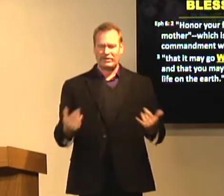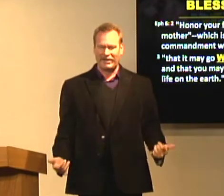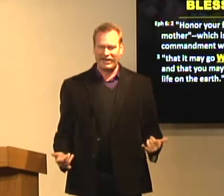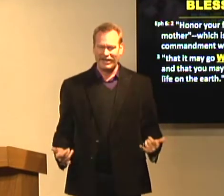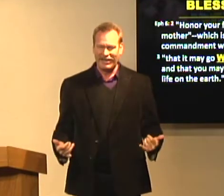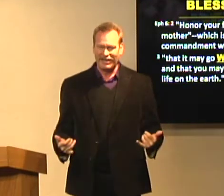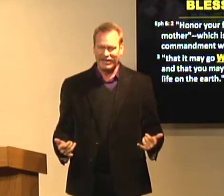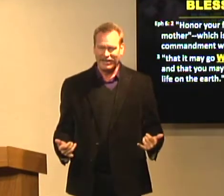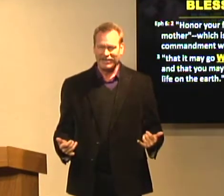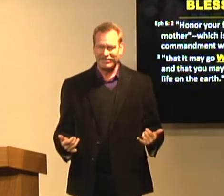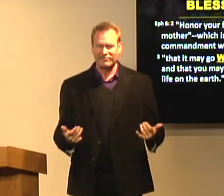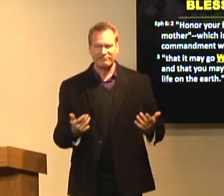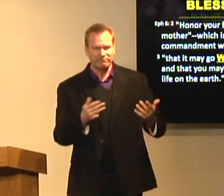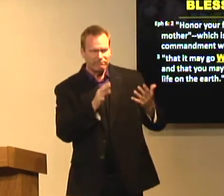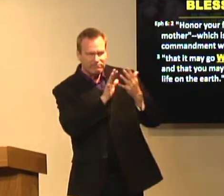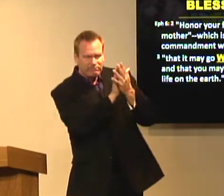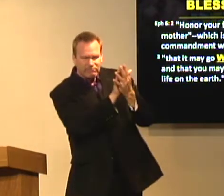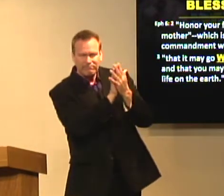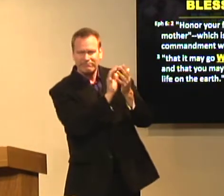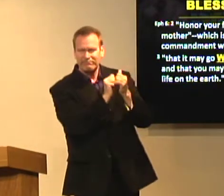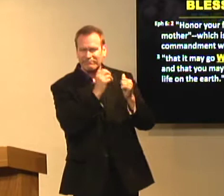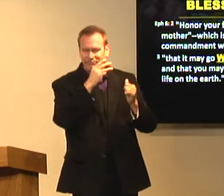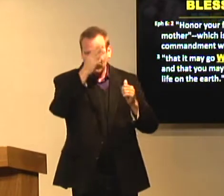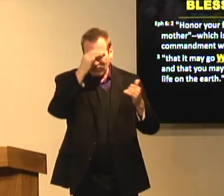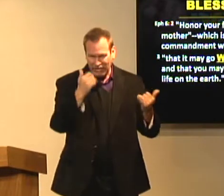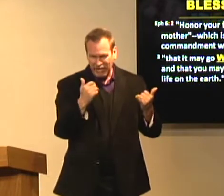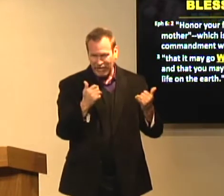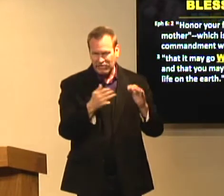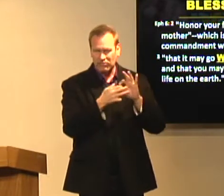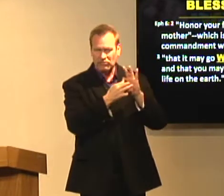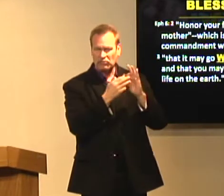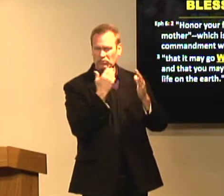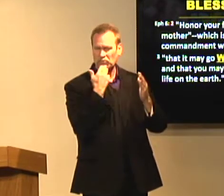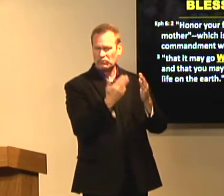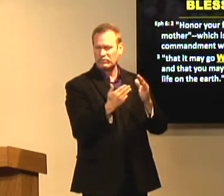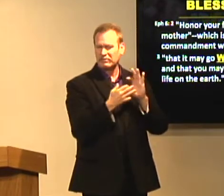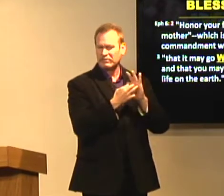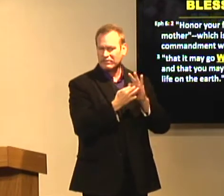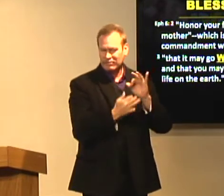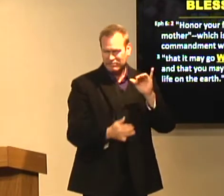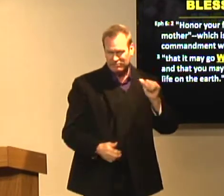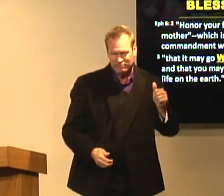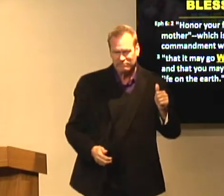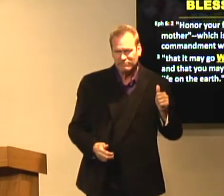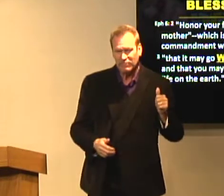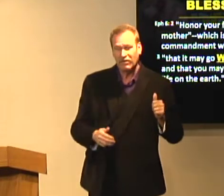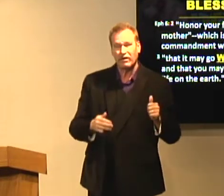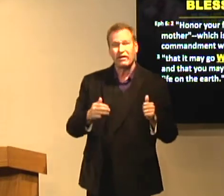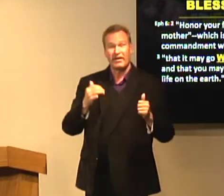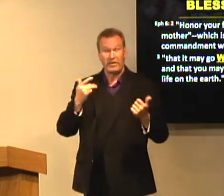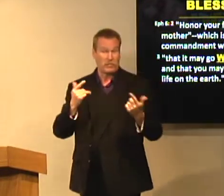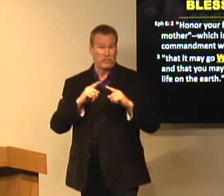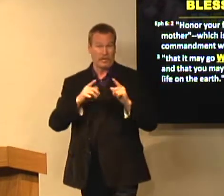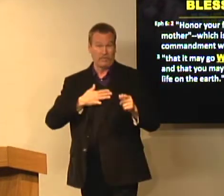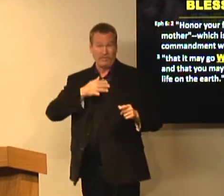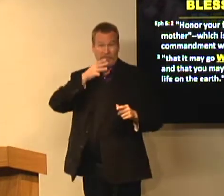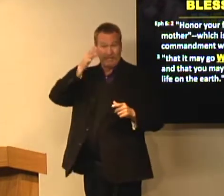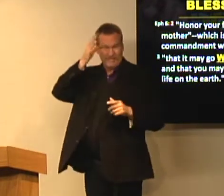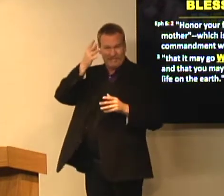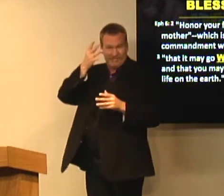parents are still alive, hey, jump at the chance now to have that relationship, to honor them, to have a good relationship with them. Right now,